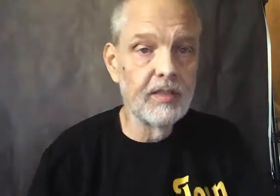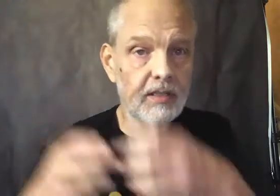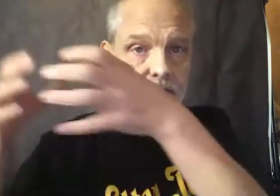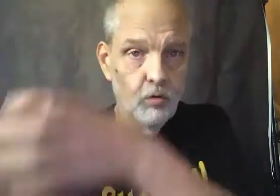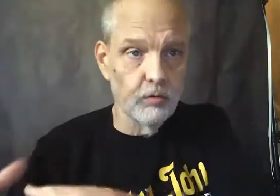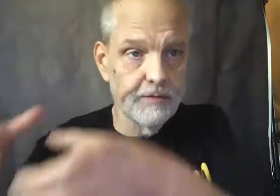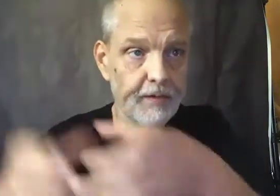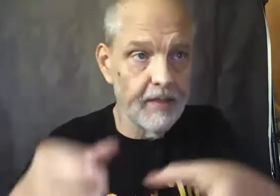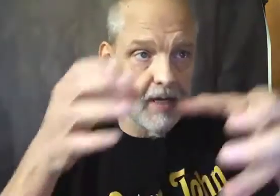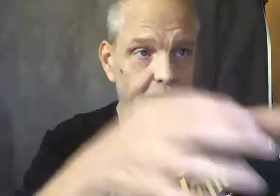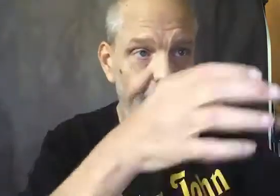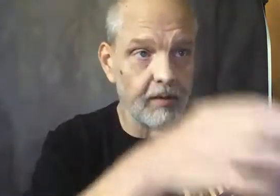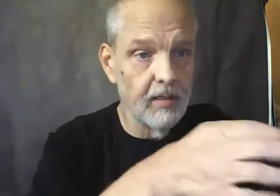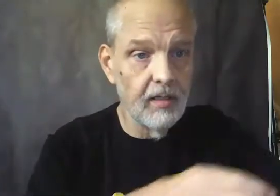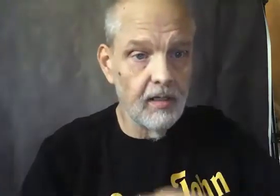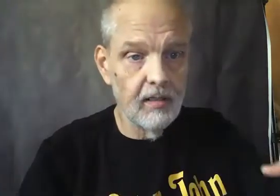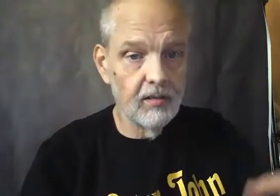these schools for the deaf